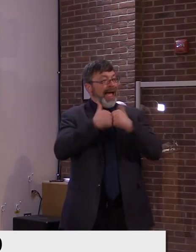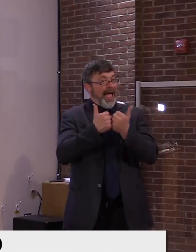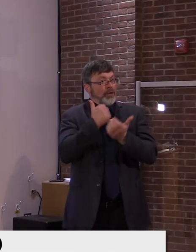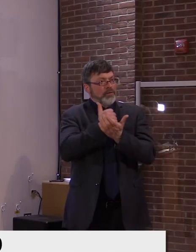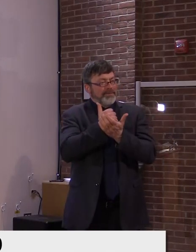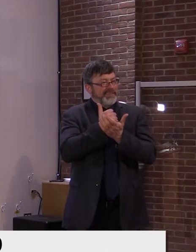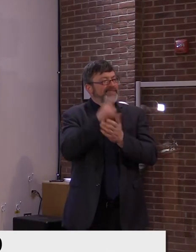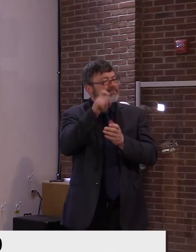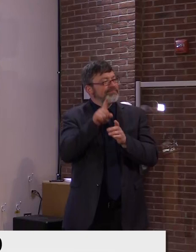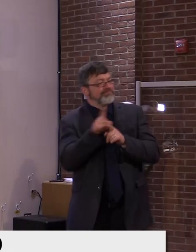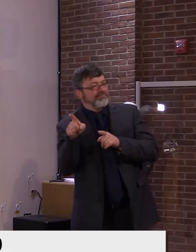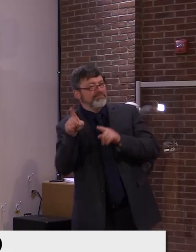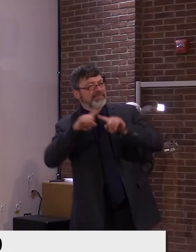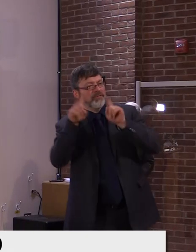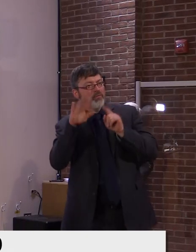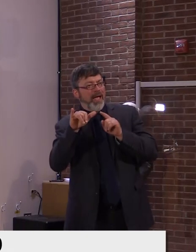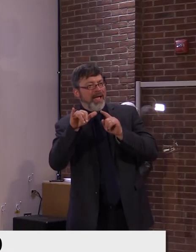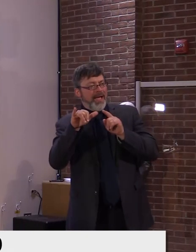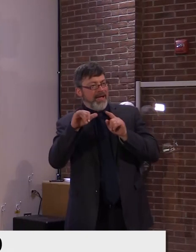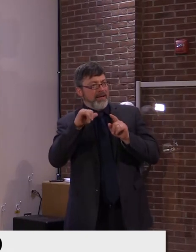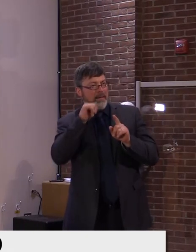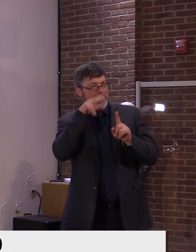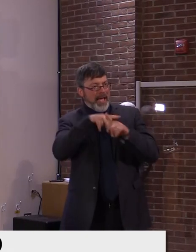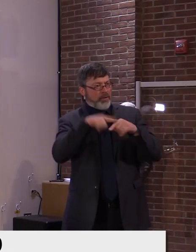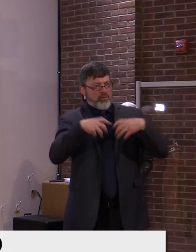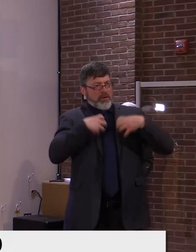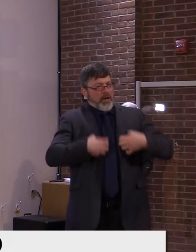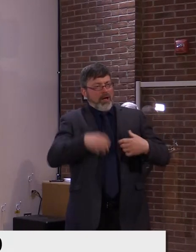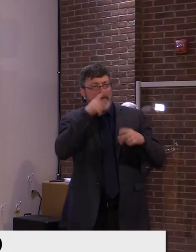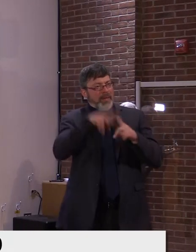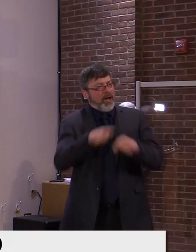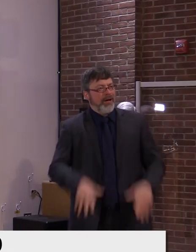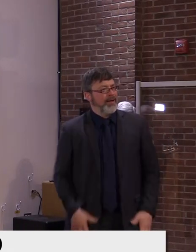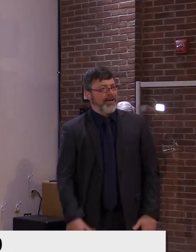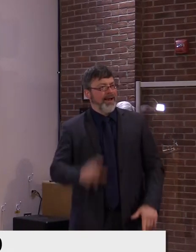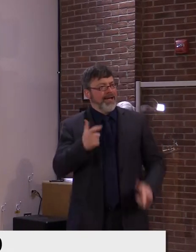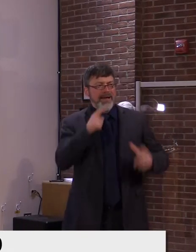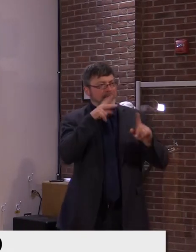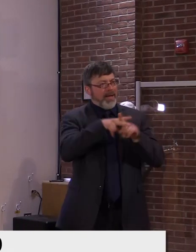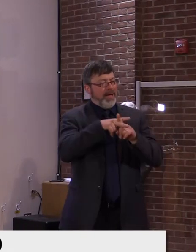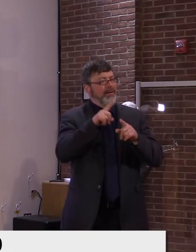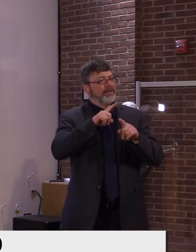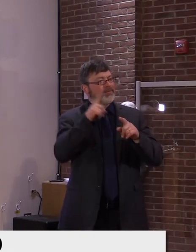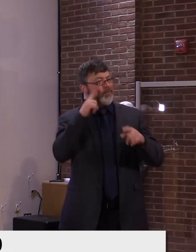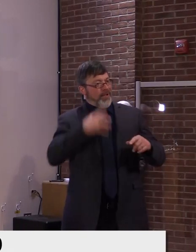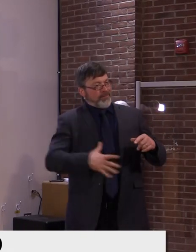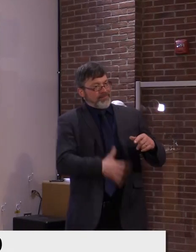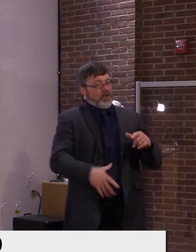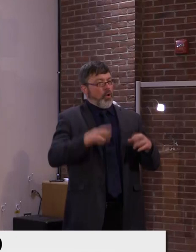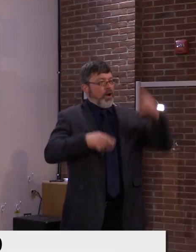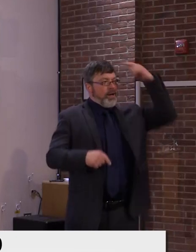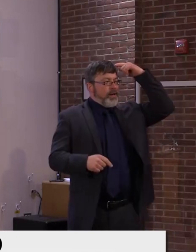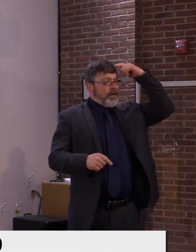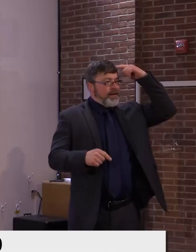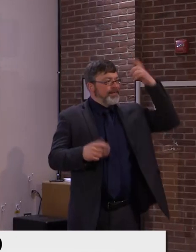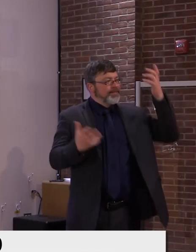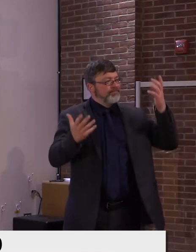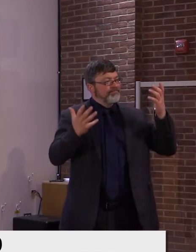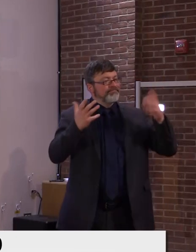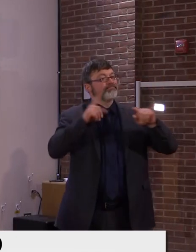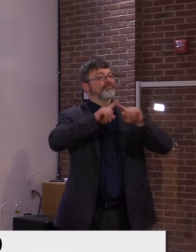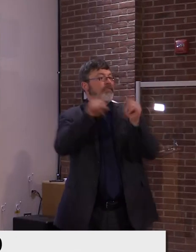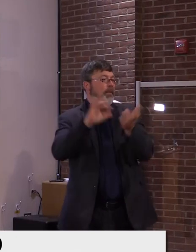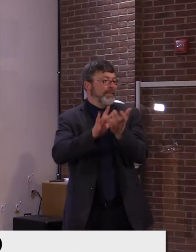treatment modalities. I want to emphasize that to date, though we have received only a few reports